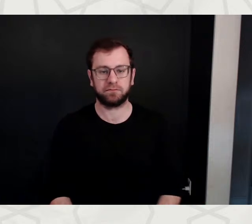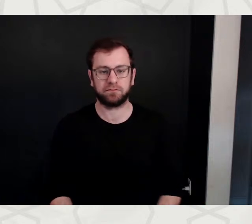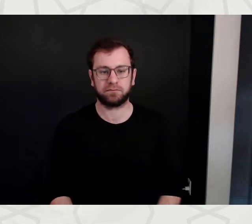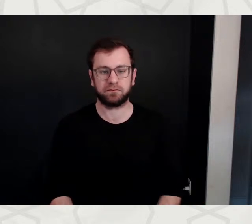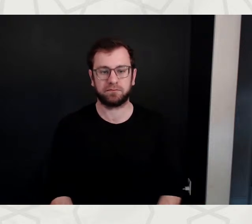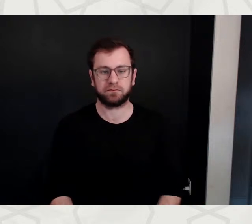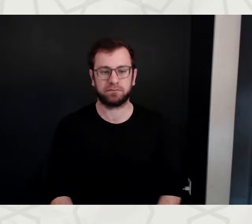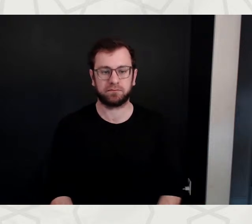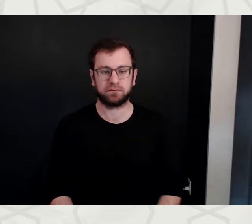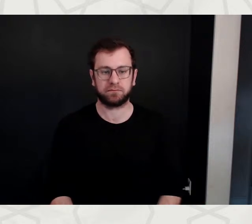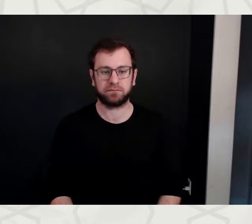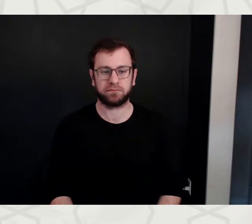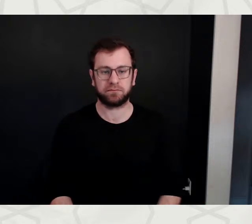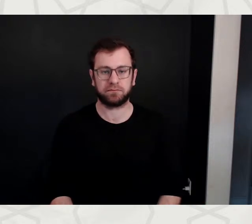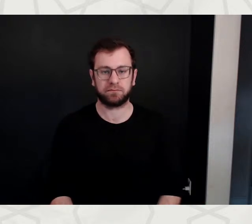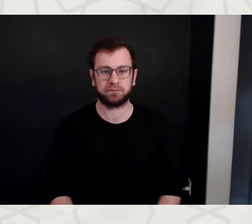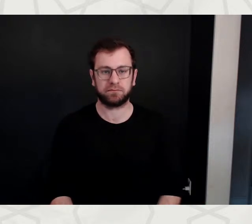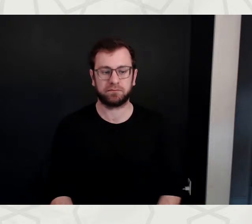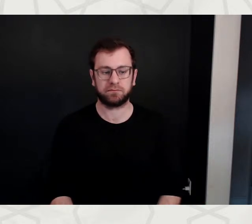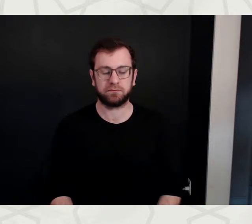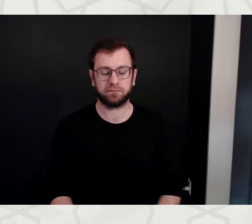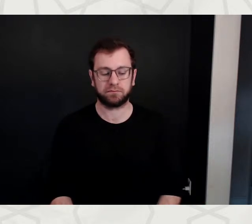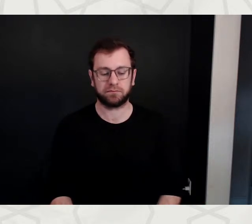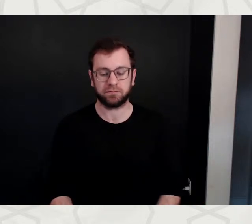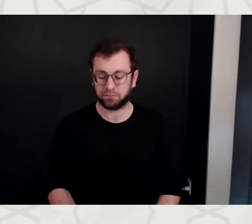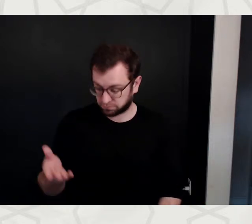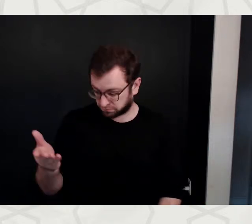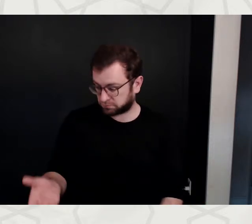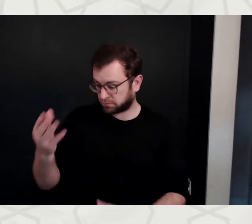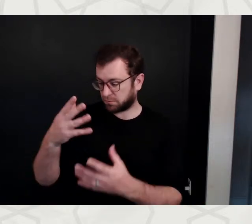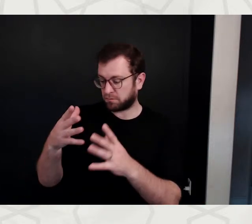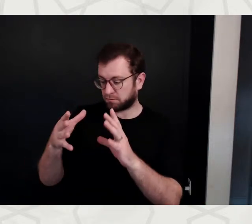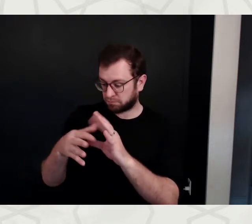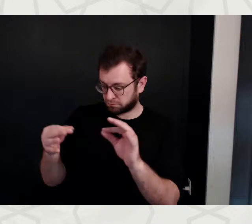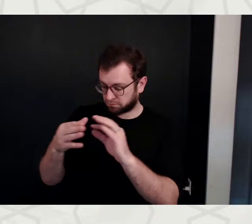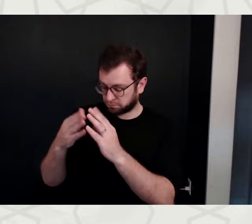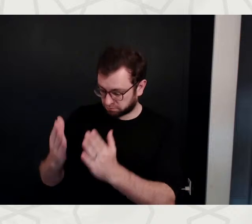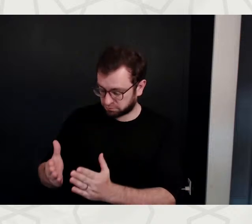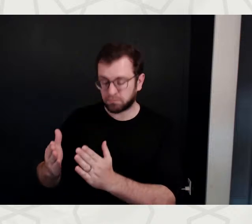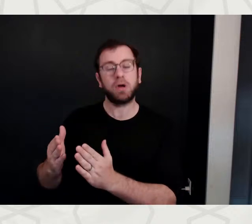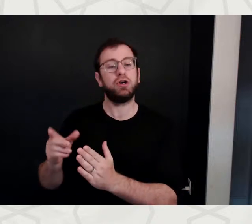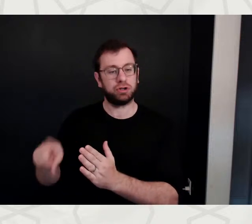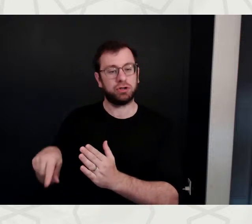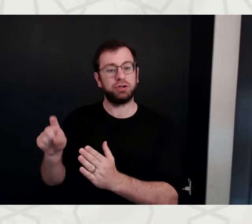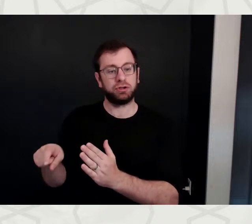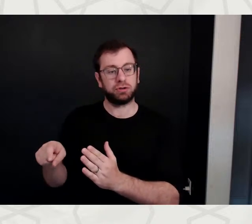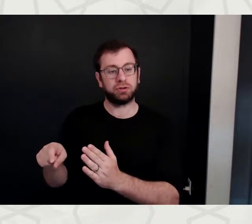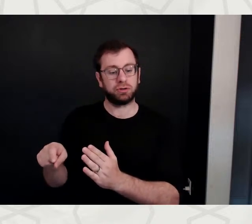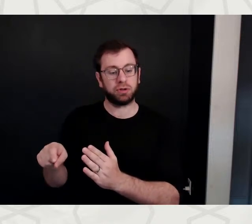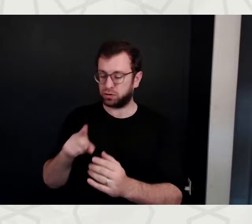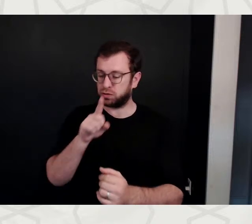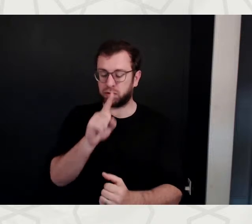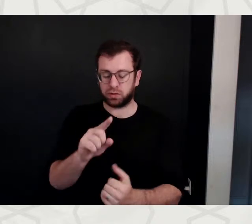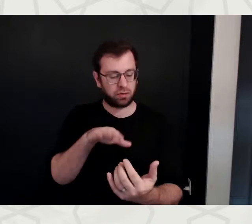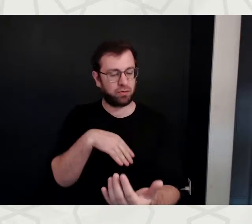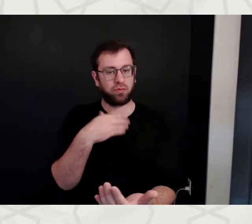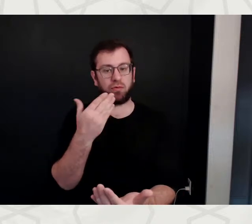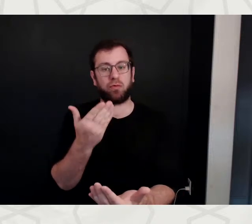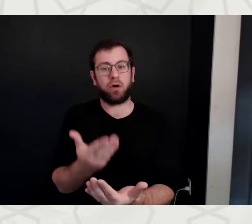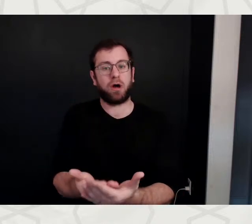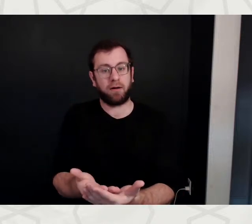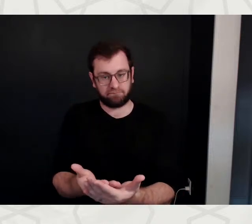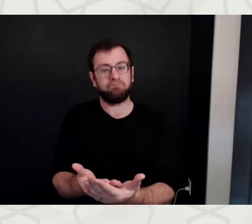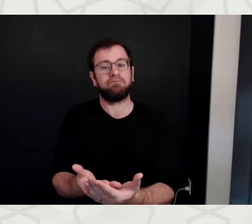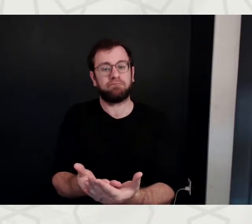you should say, O Muhammad, the truth has come and falsehood has vanished.